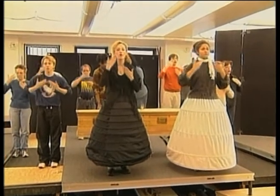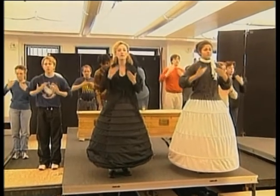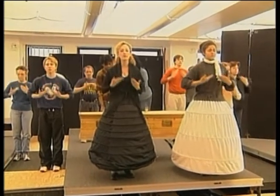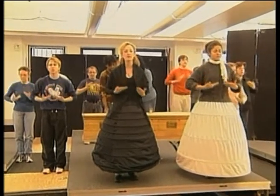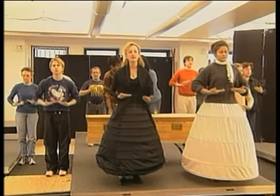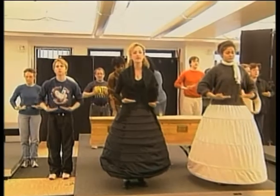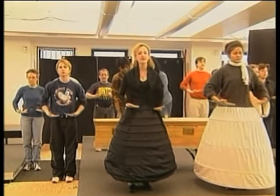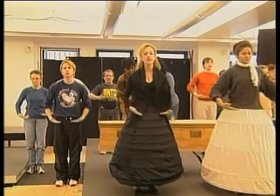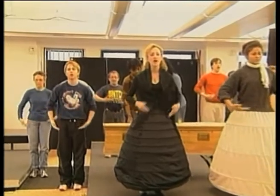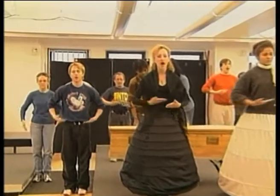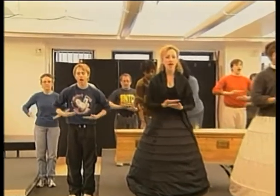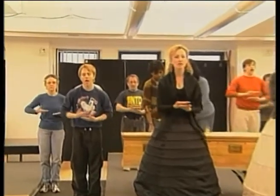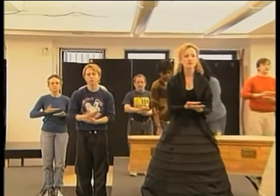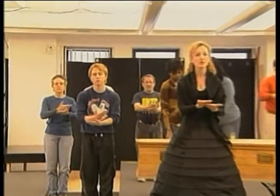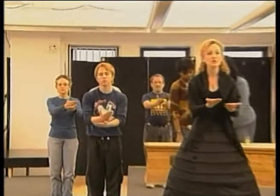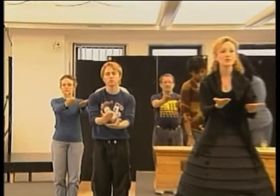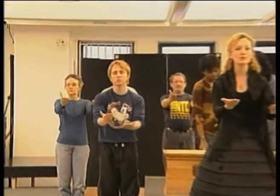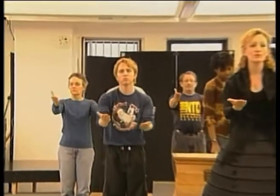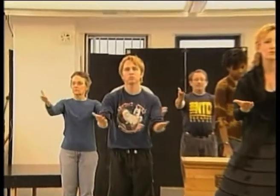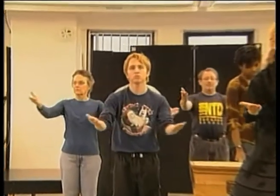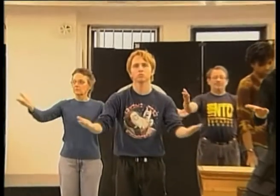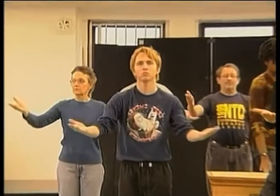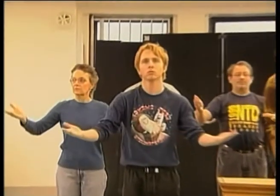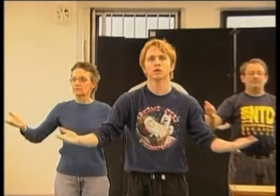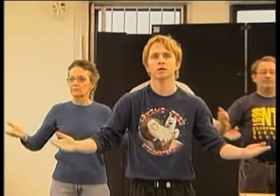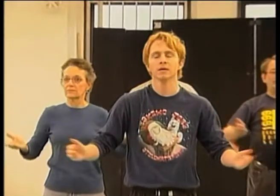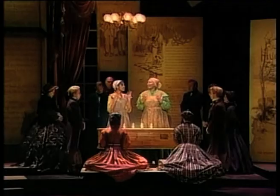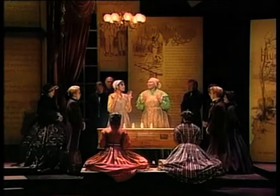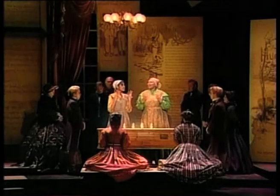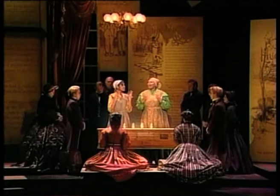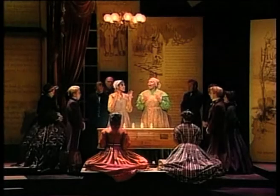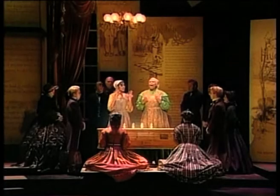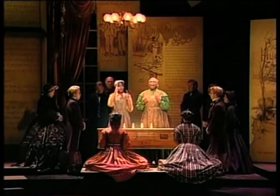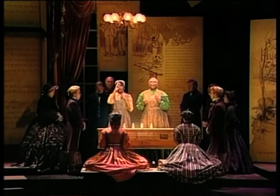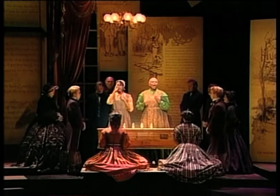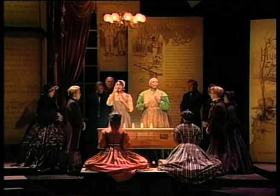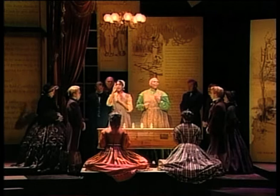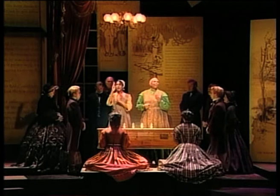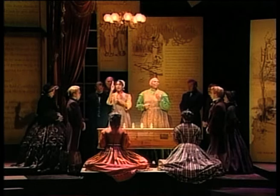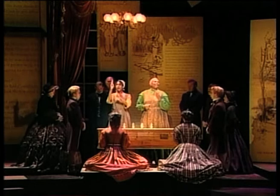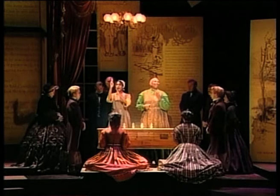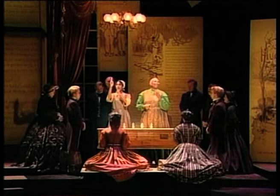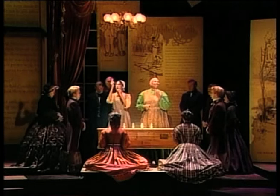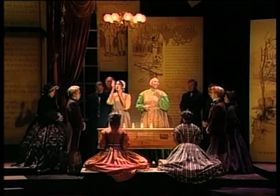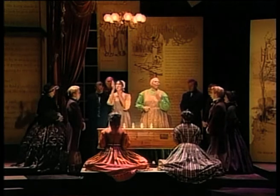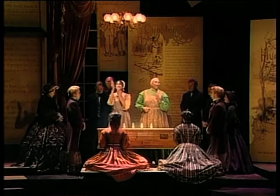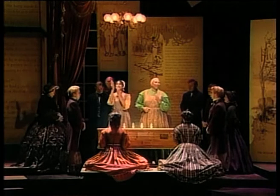McElroy's fluid stage performance took hours of painstaking rehearsals, and for an actor who comes from a traditional theatre background,